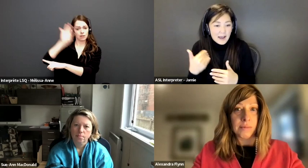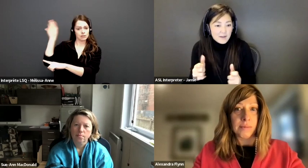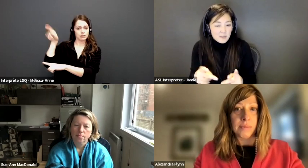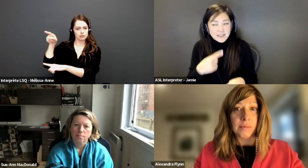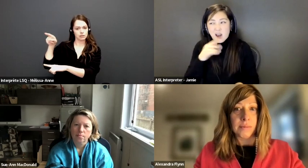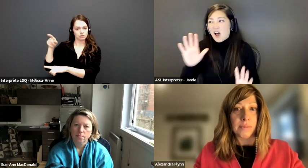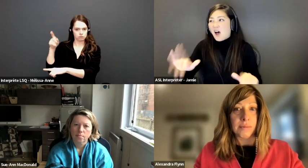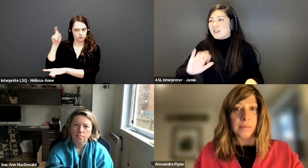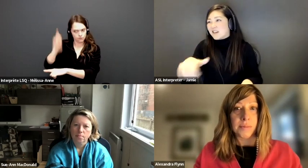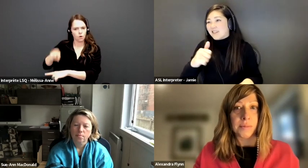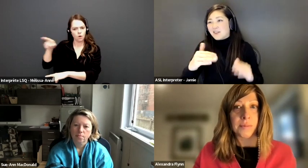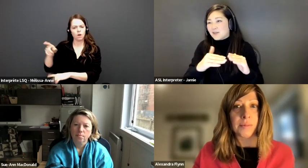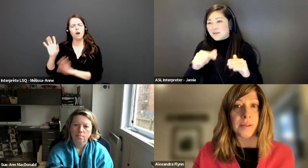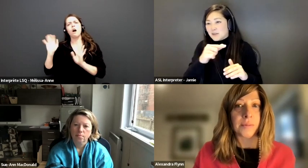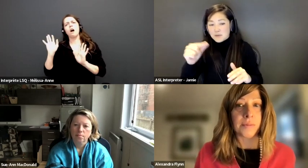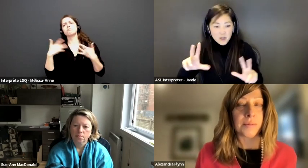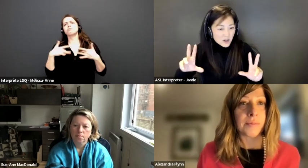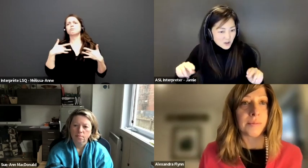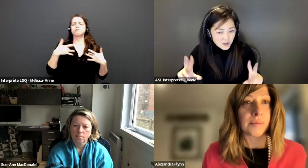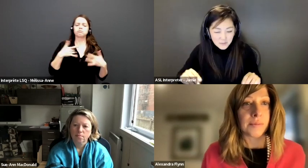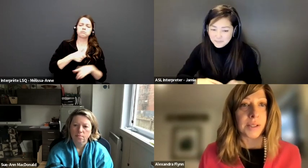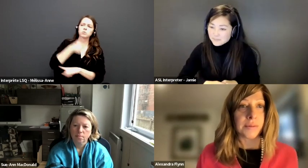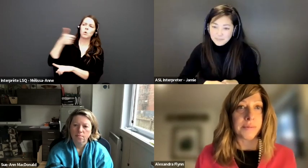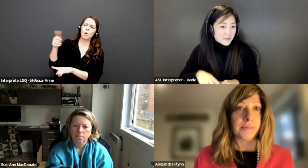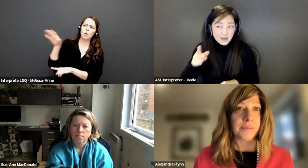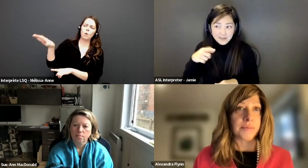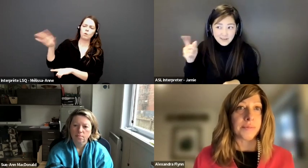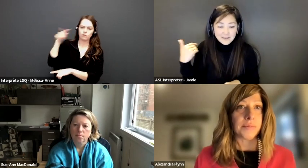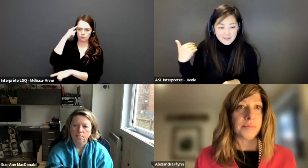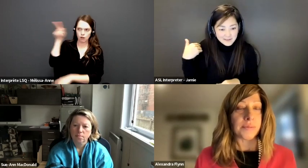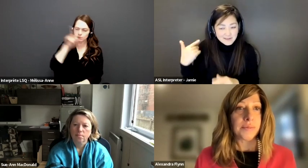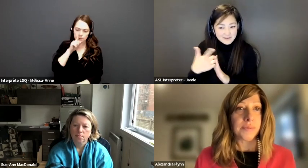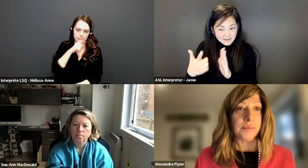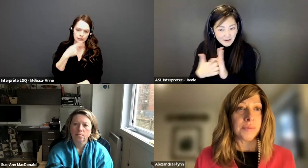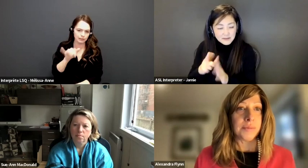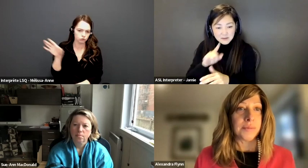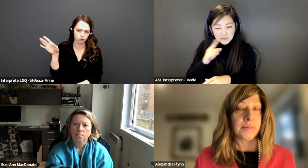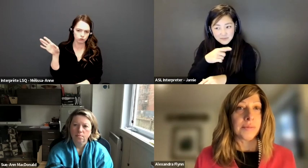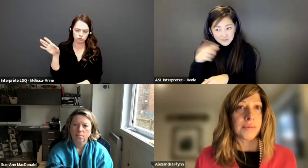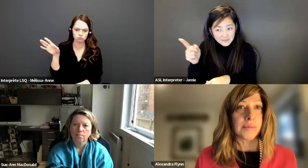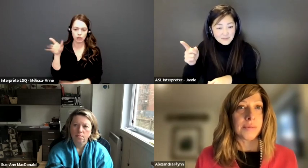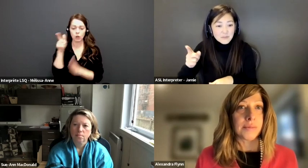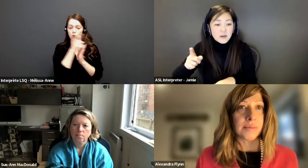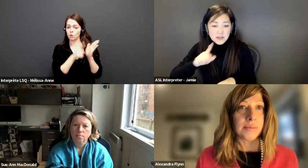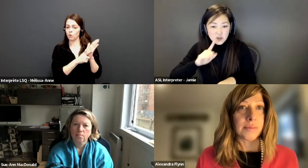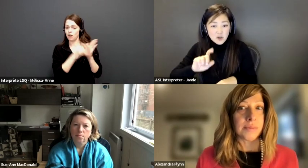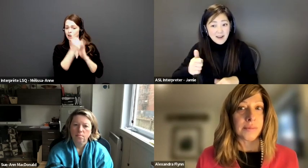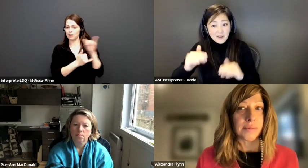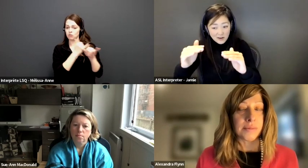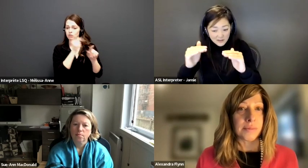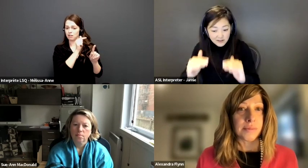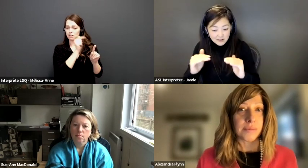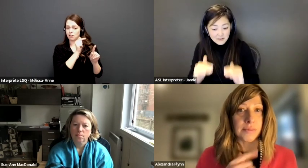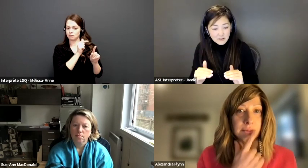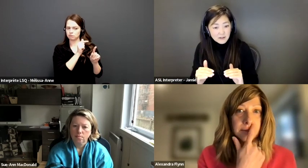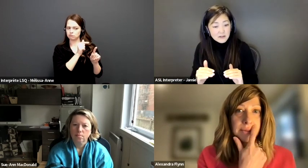of government. They in international law have those obligations to ensure that other levels of government do their jobs in accordance with what they've